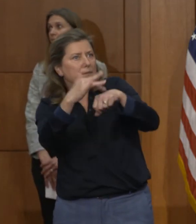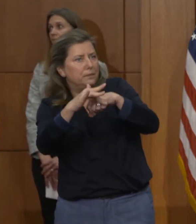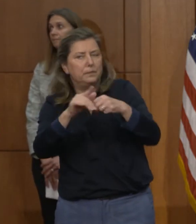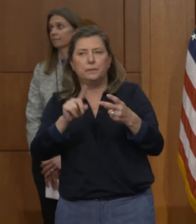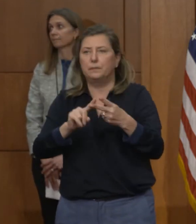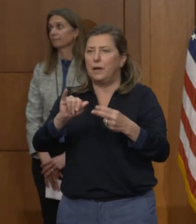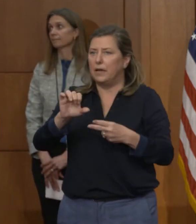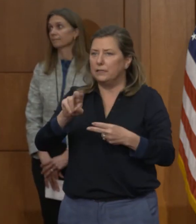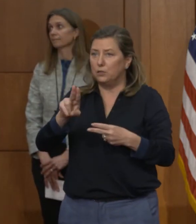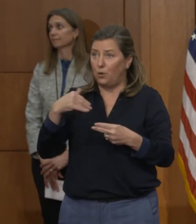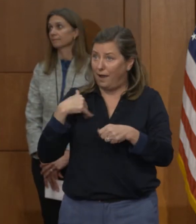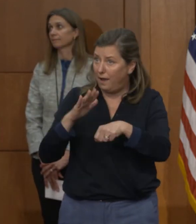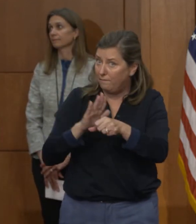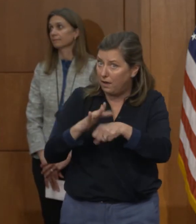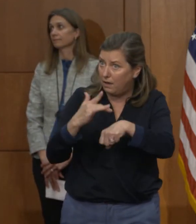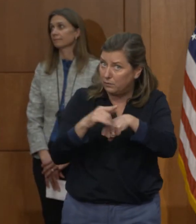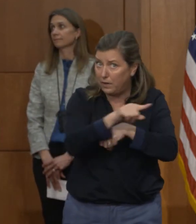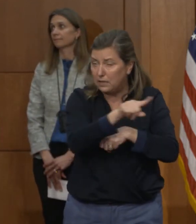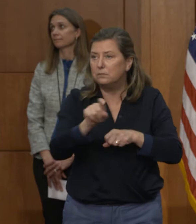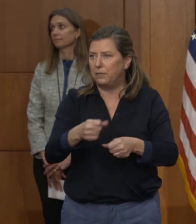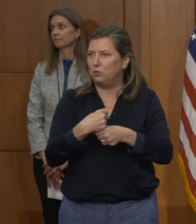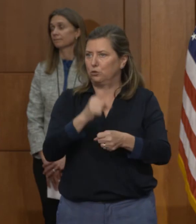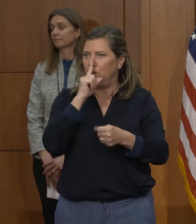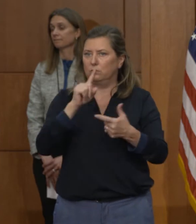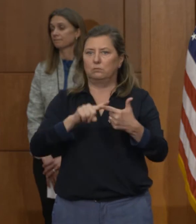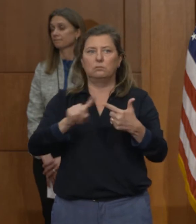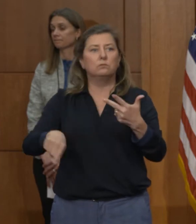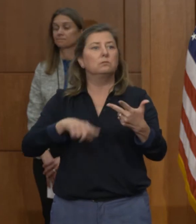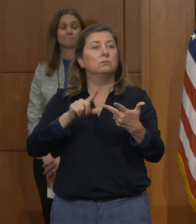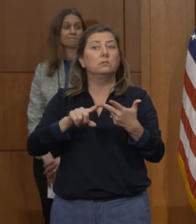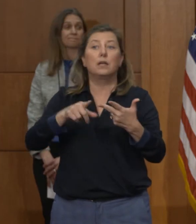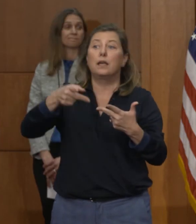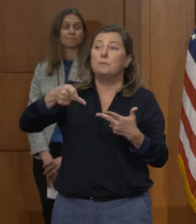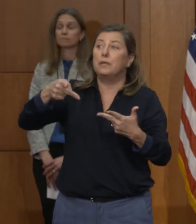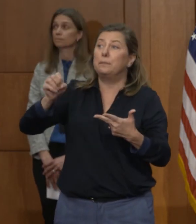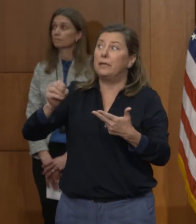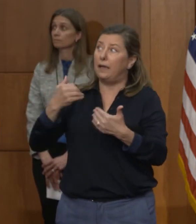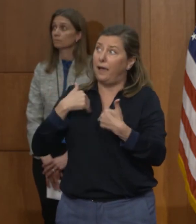units. And we need to sustain our PPE supply.